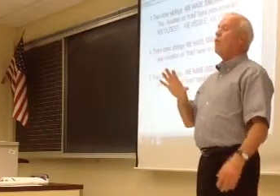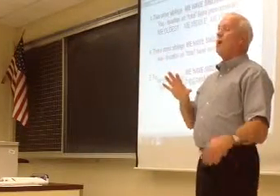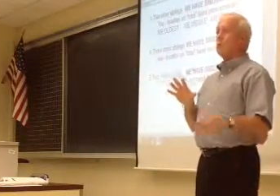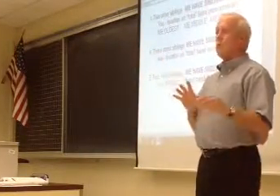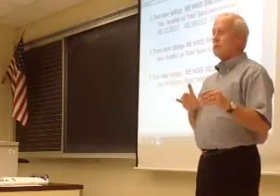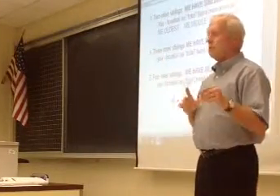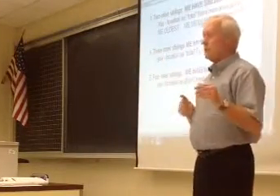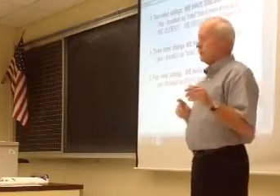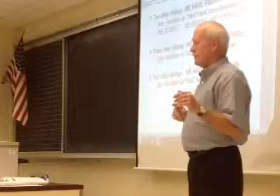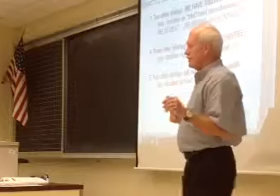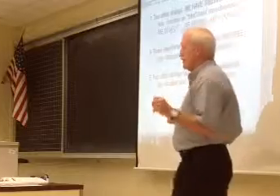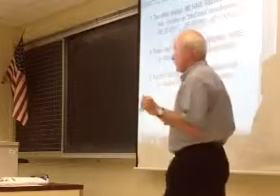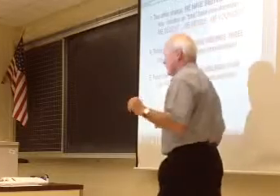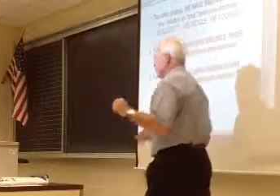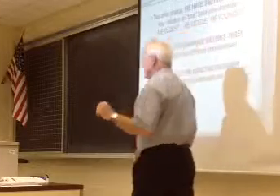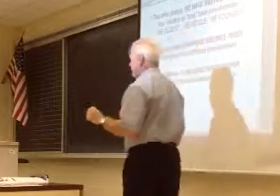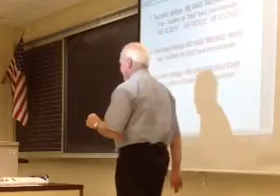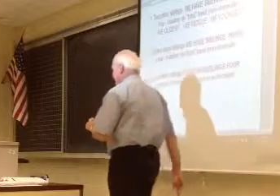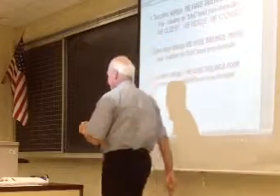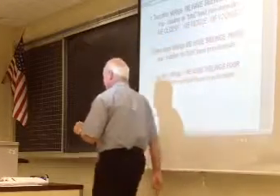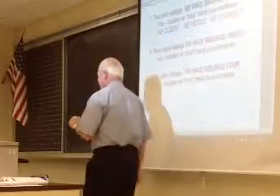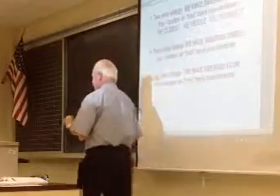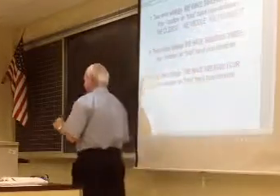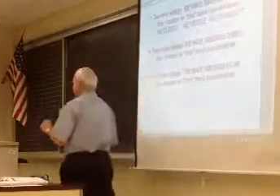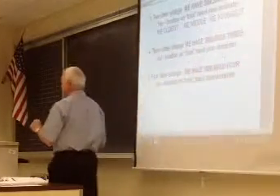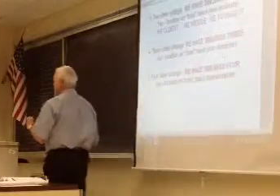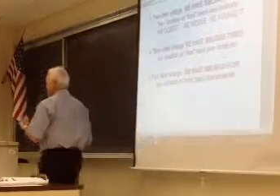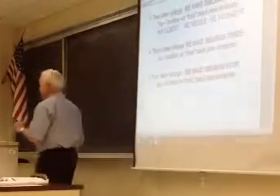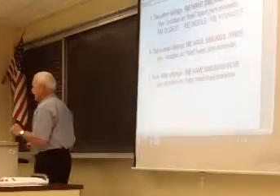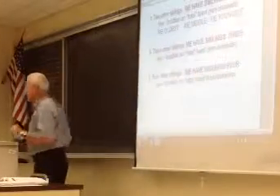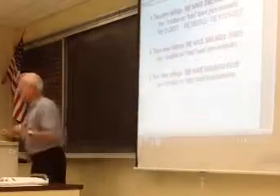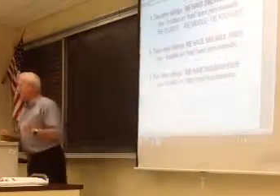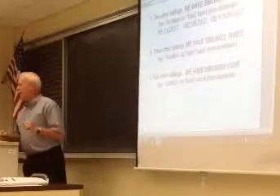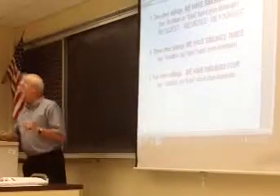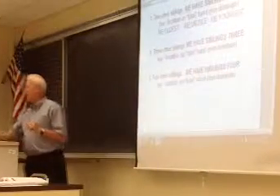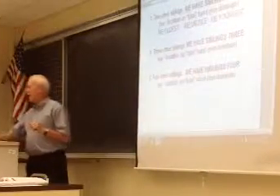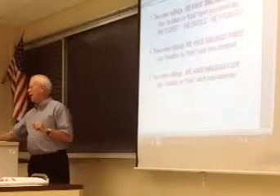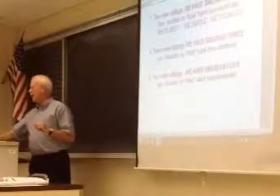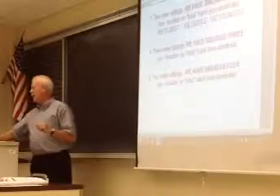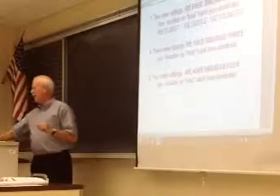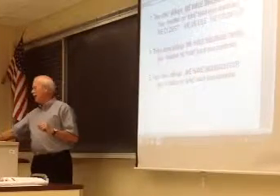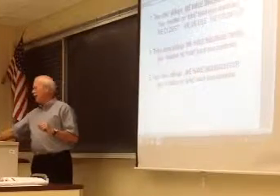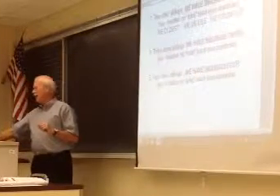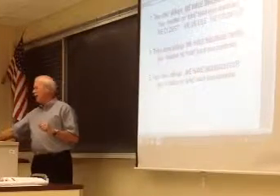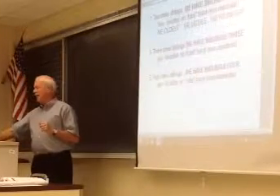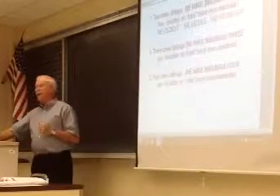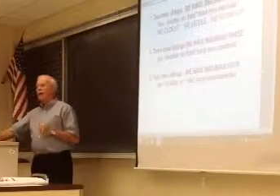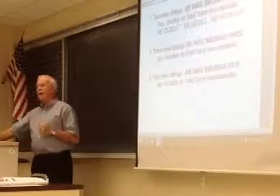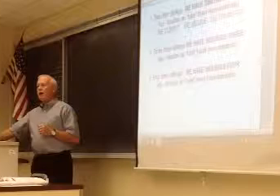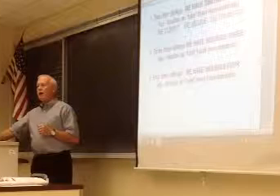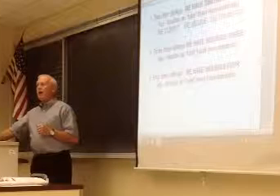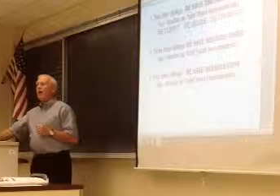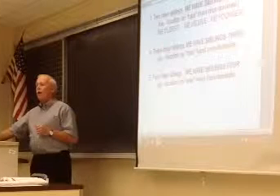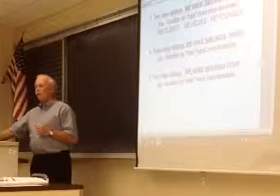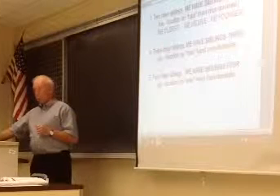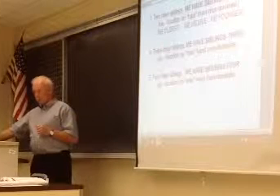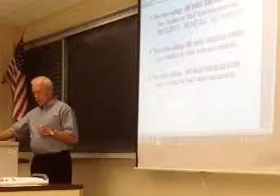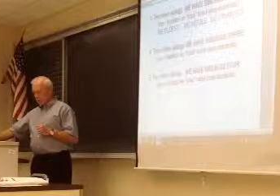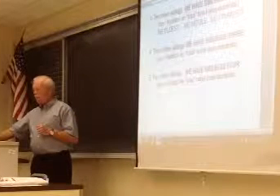was once. On our review, there was like fourth and fifth, and I don't Ordinal remember. numbers